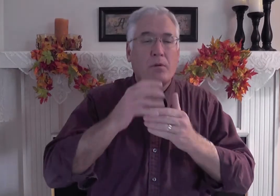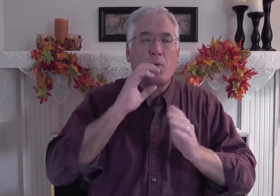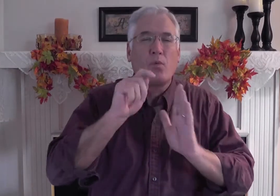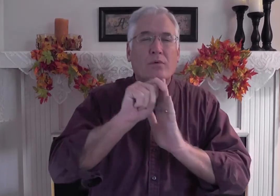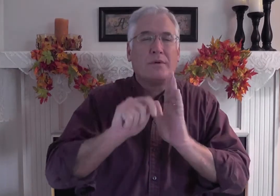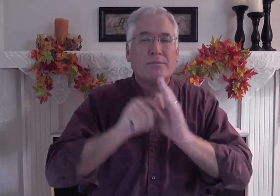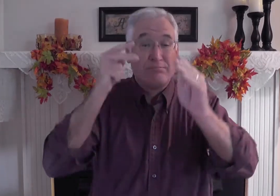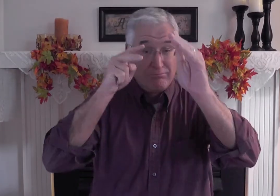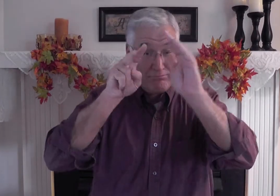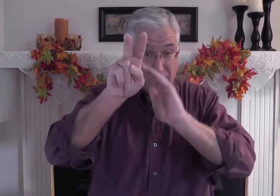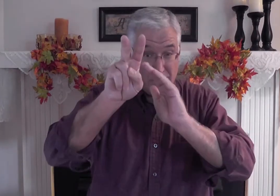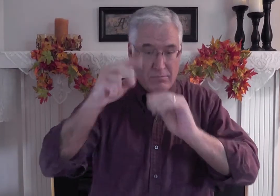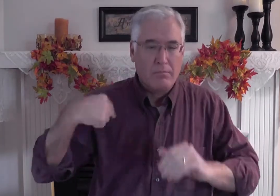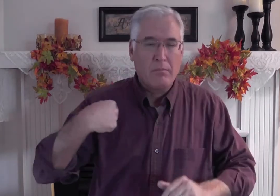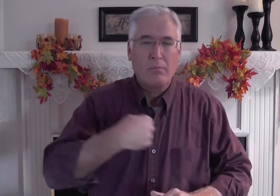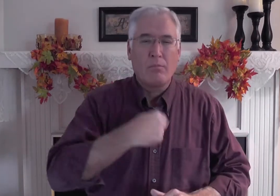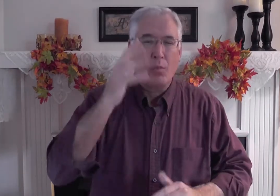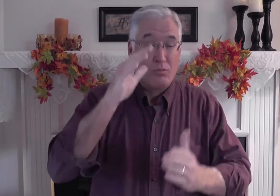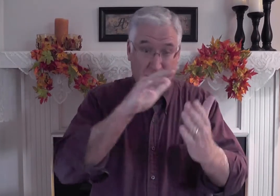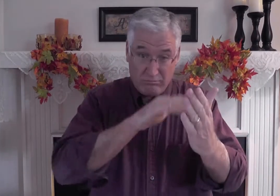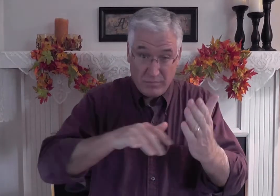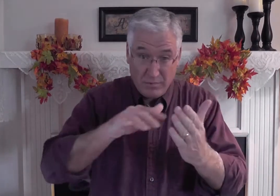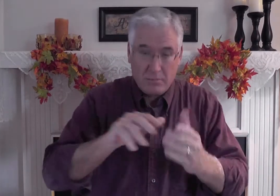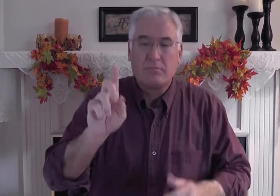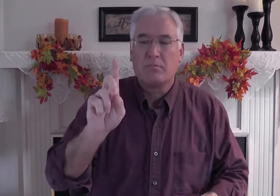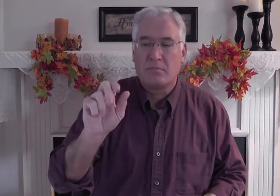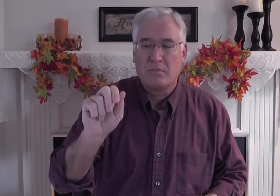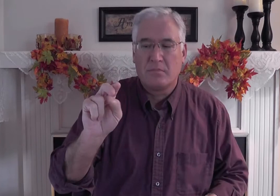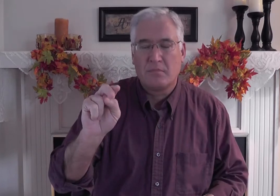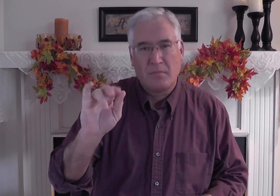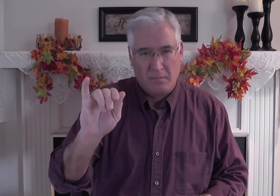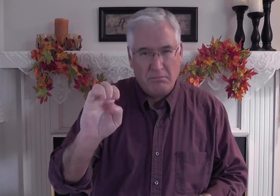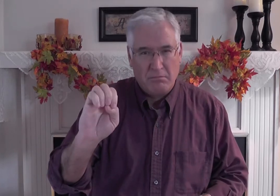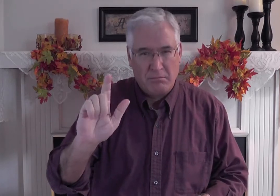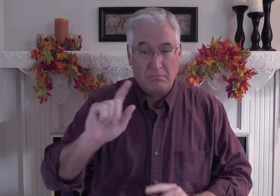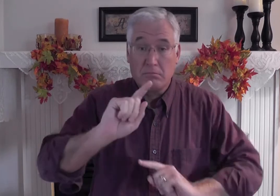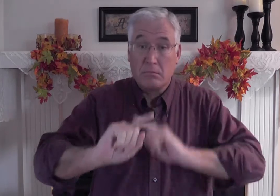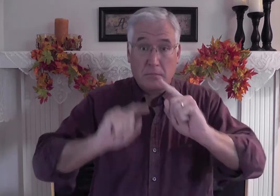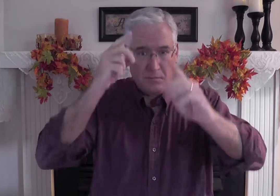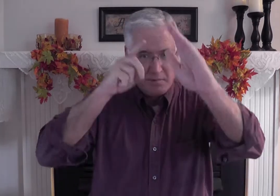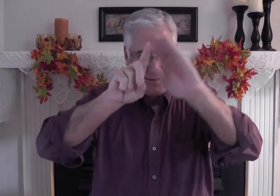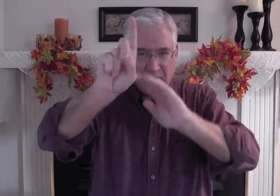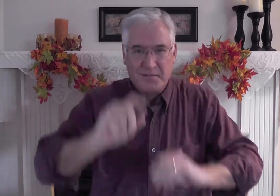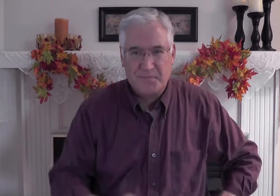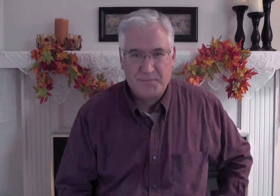The next Old Testament prophet that we're going to study is Daniel.